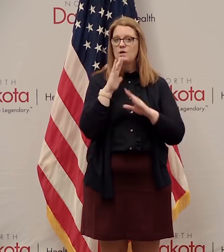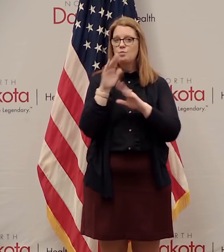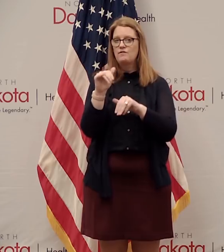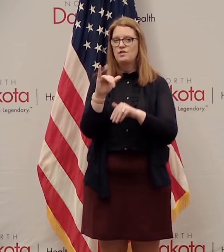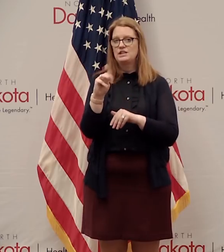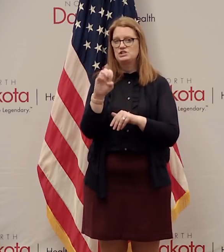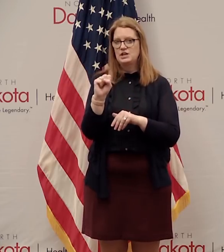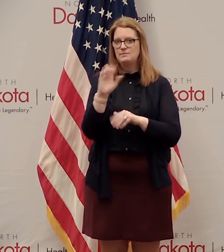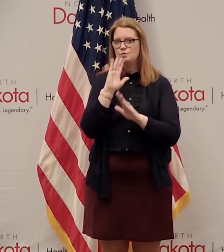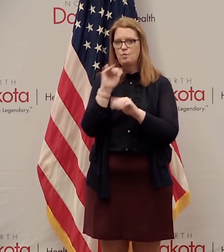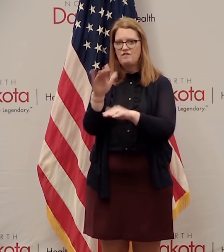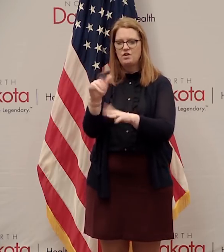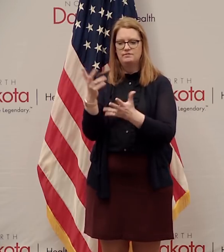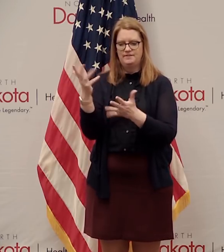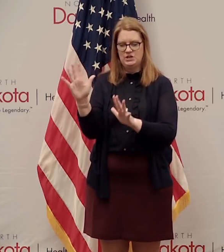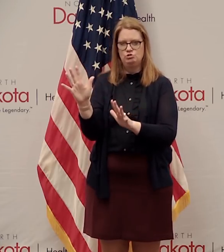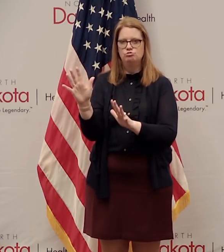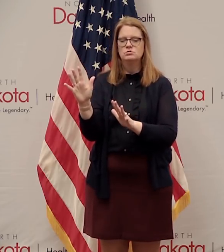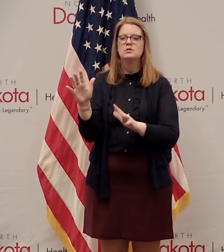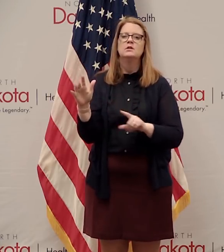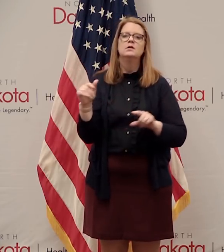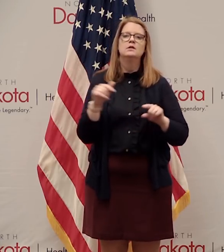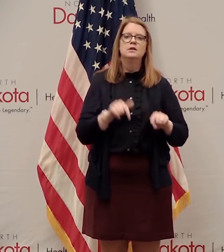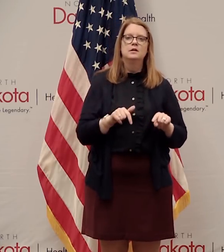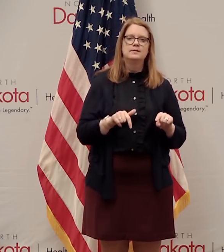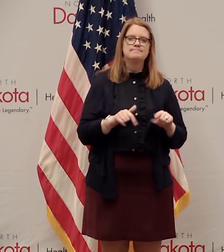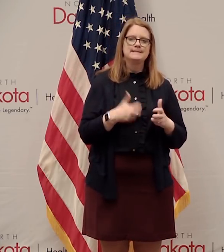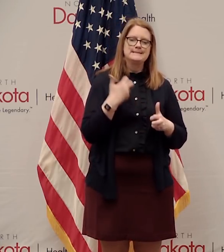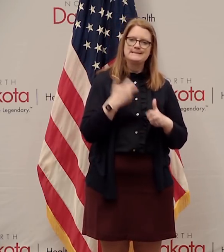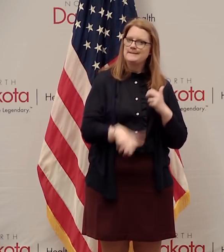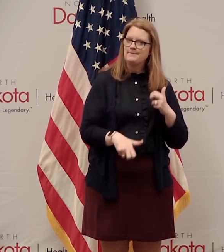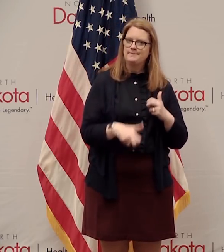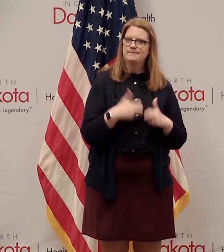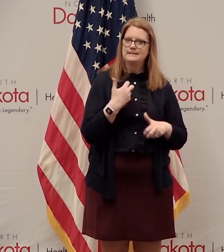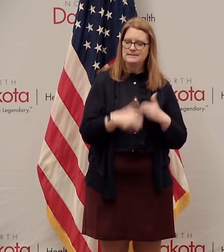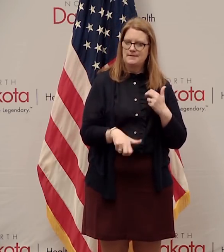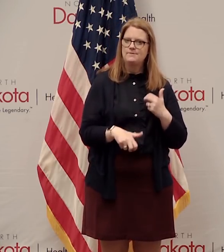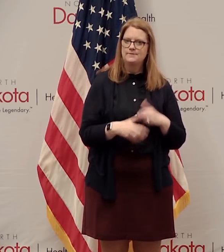River, and again, it's tough. Having